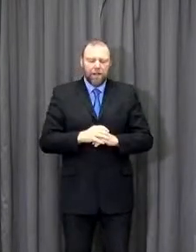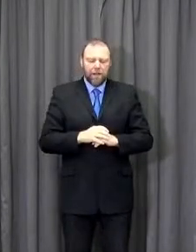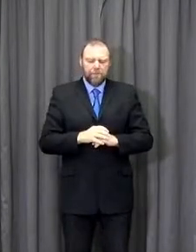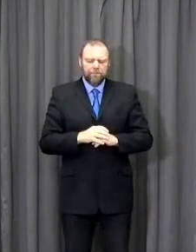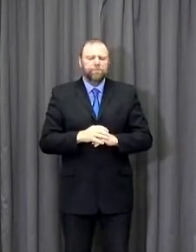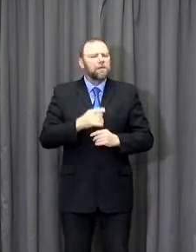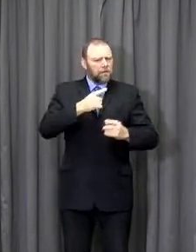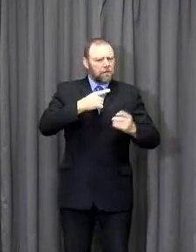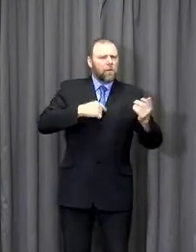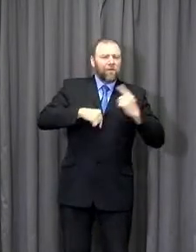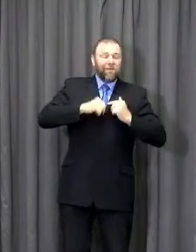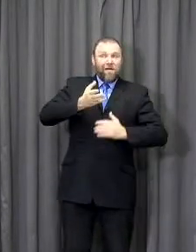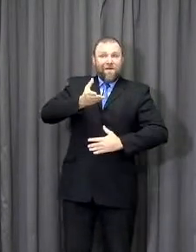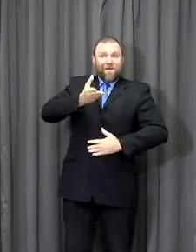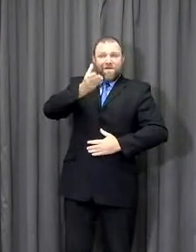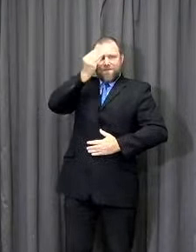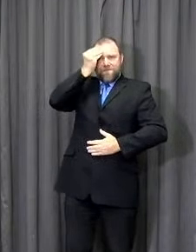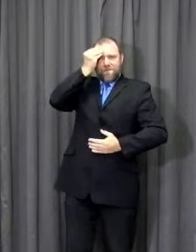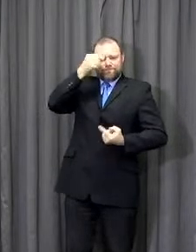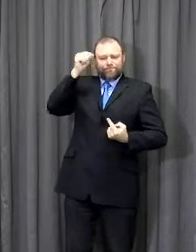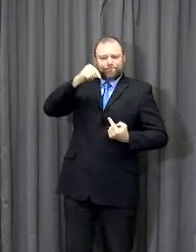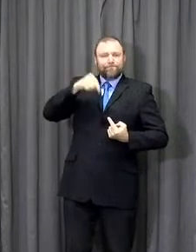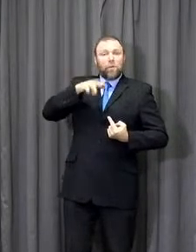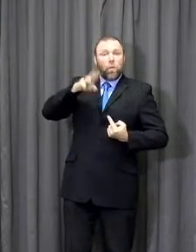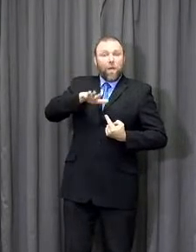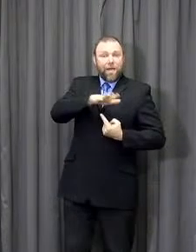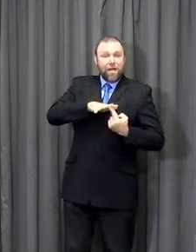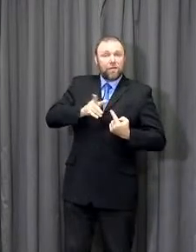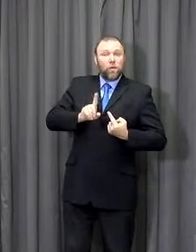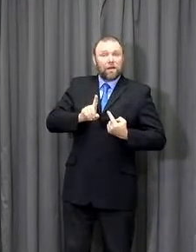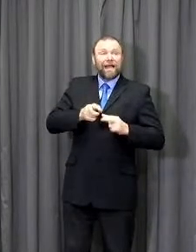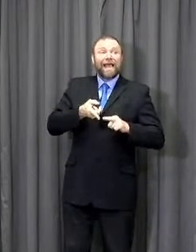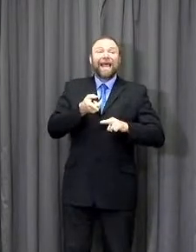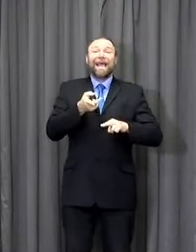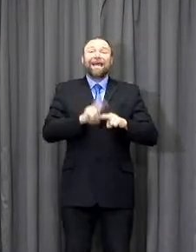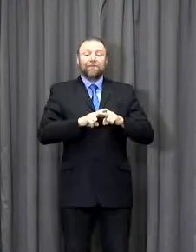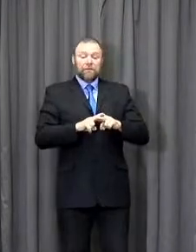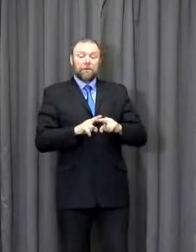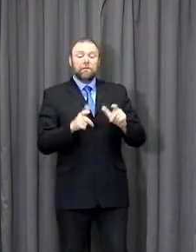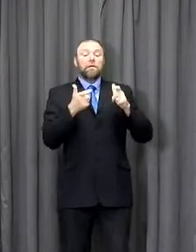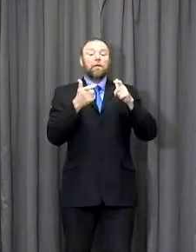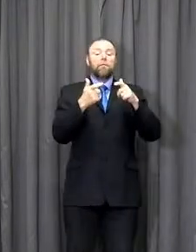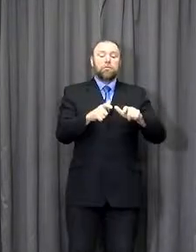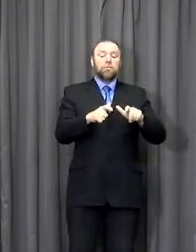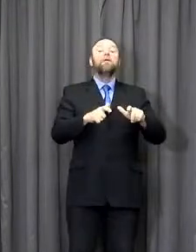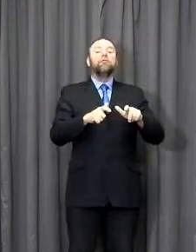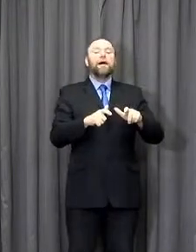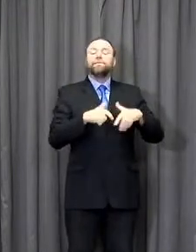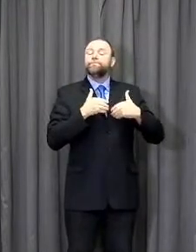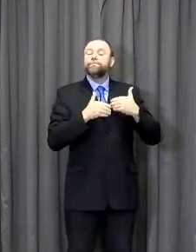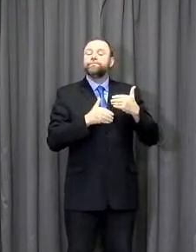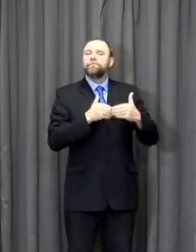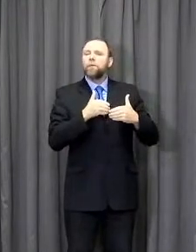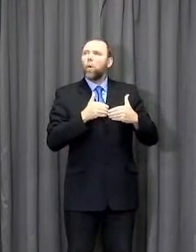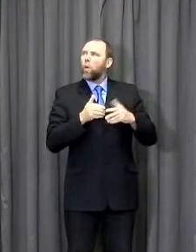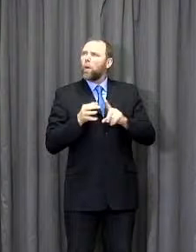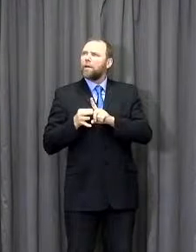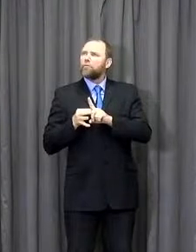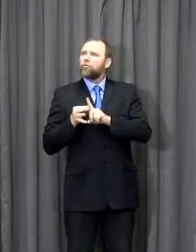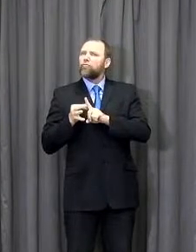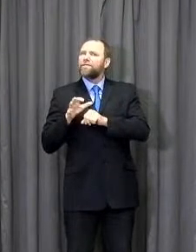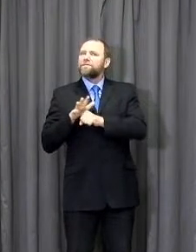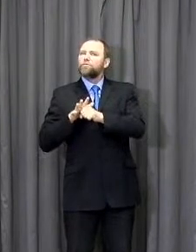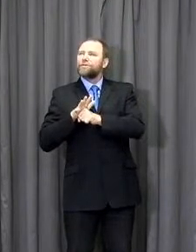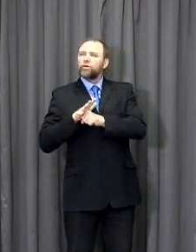Wales and the rest of the UK is that if we relax our measures too soon, even though we have improving pictures an improving picture in